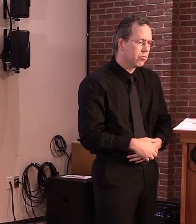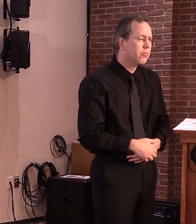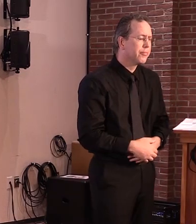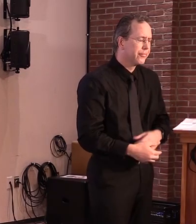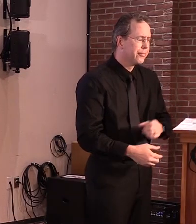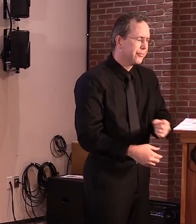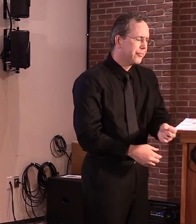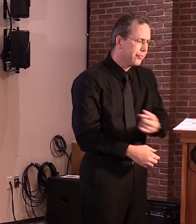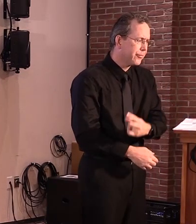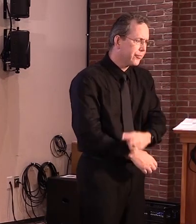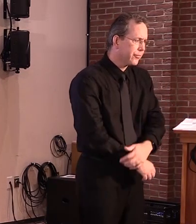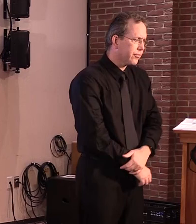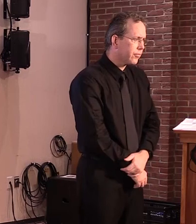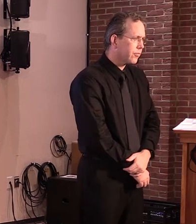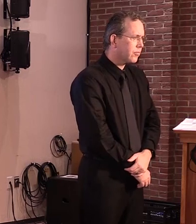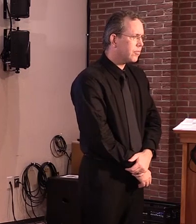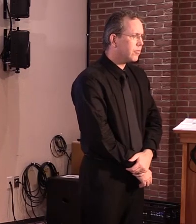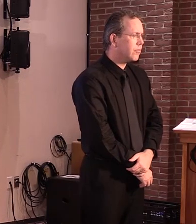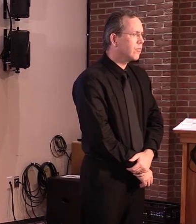Hello, Governor.